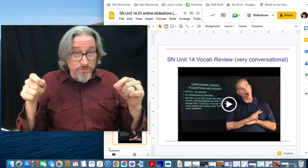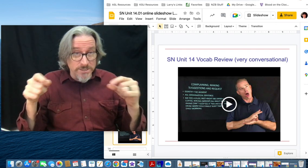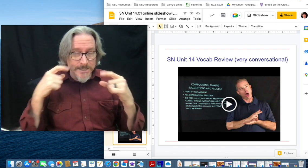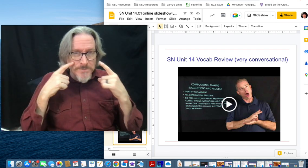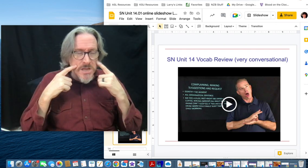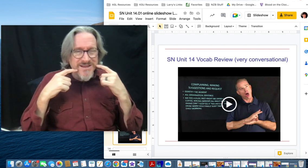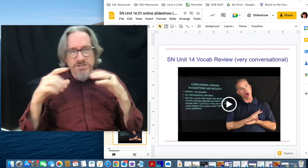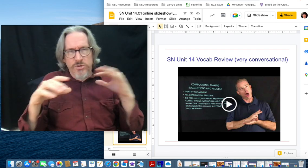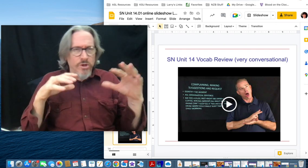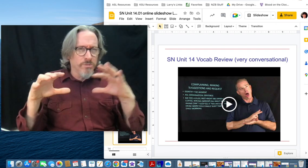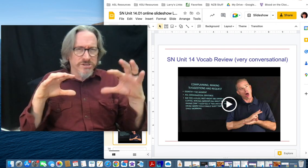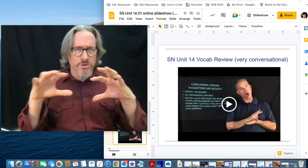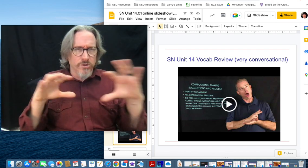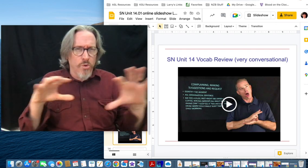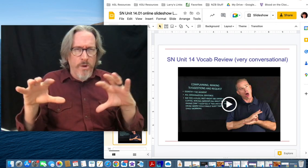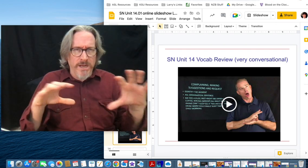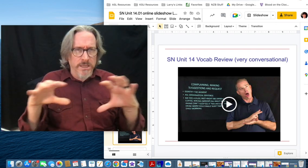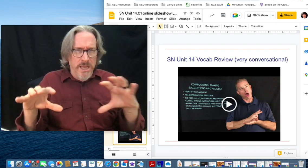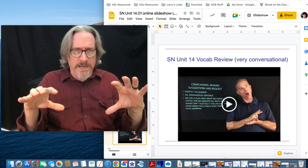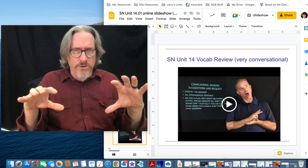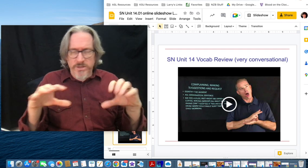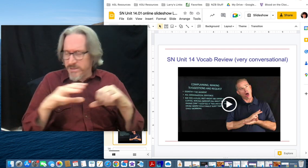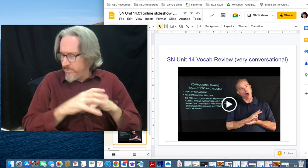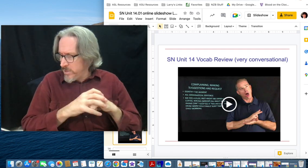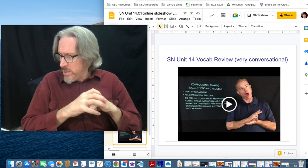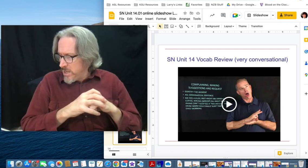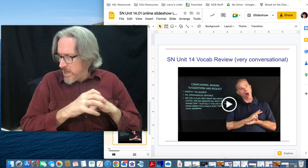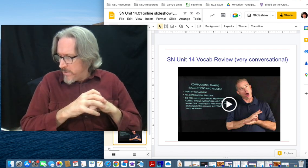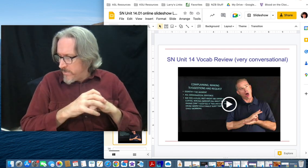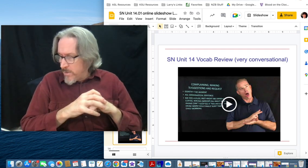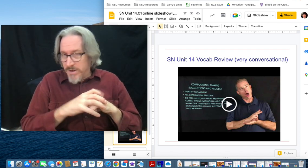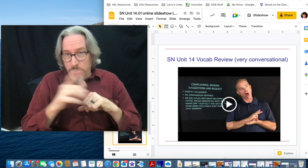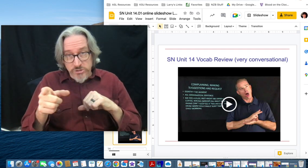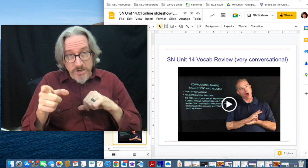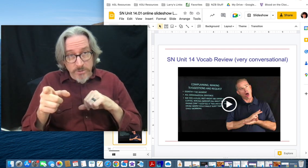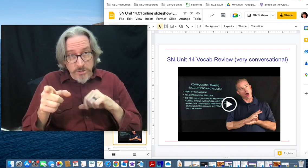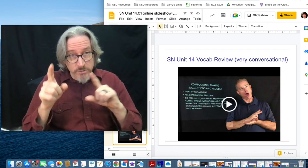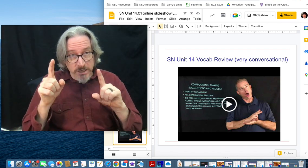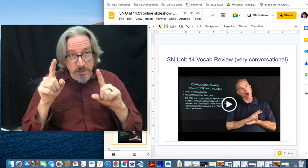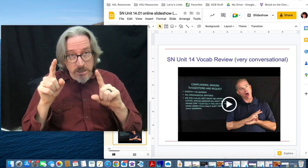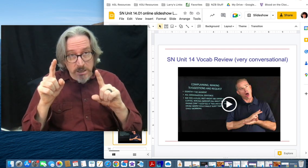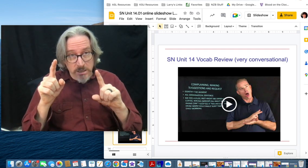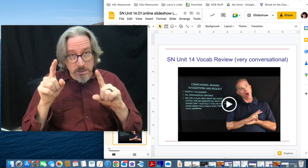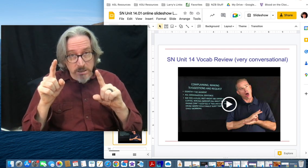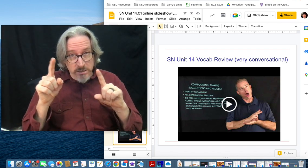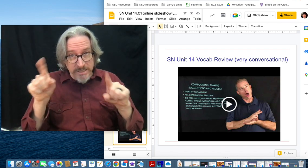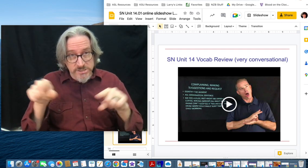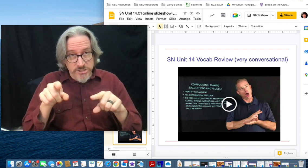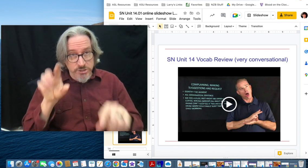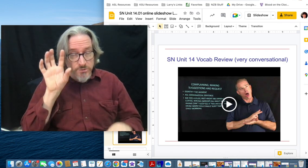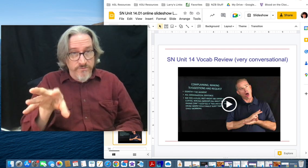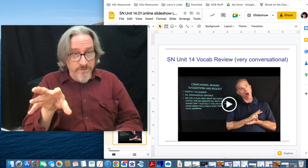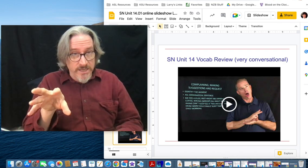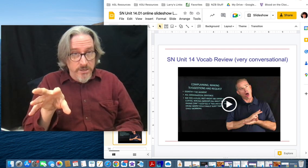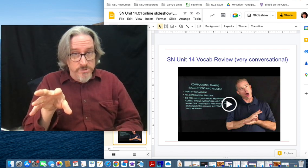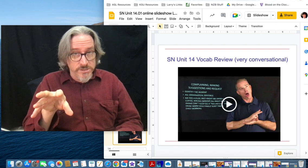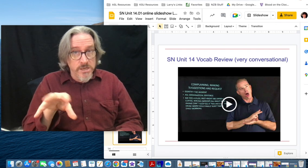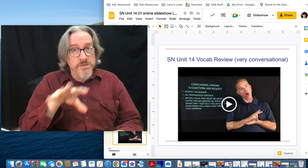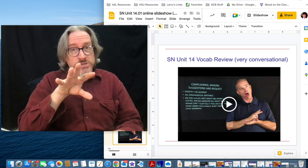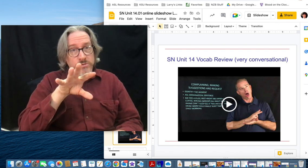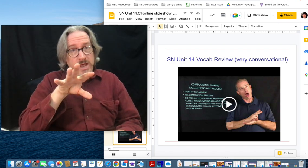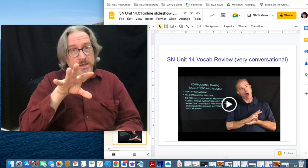went through and did it. So the homeworks don't quite align with them, but I will try to include links to the